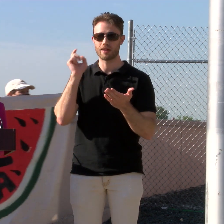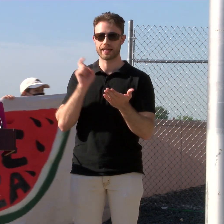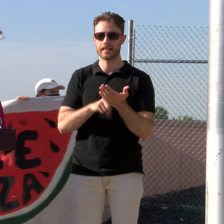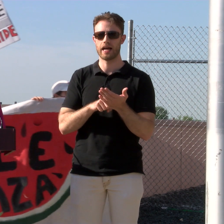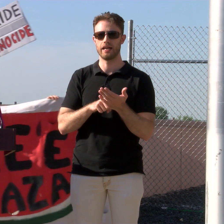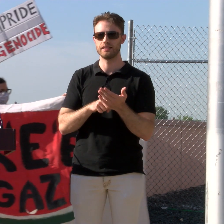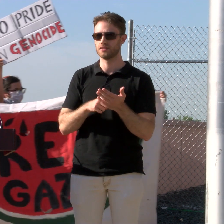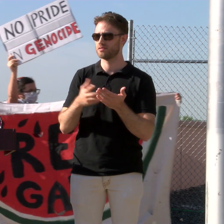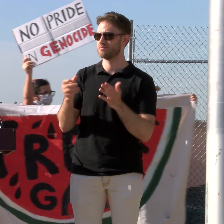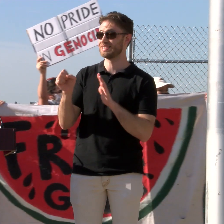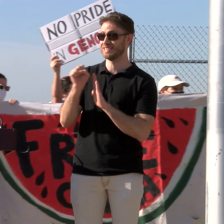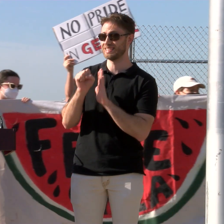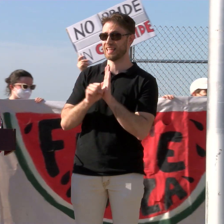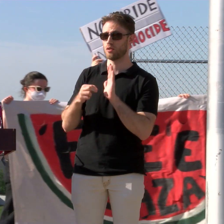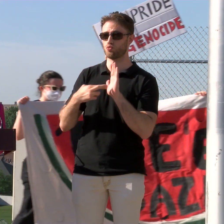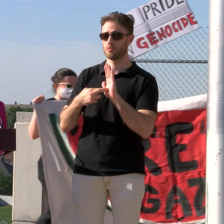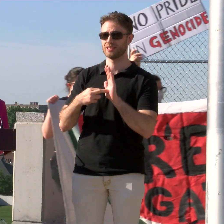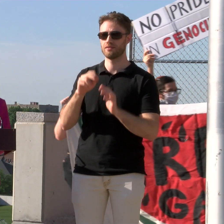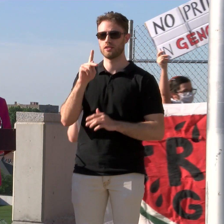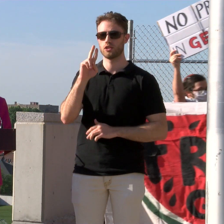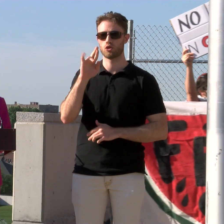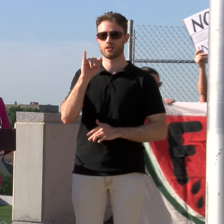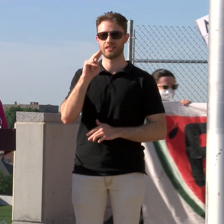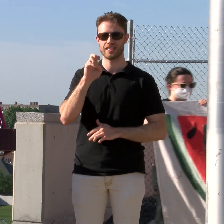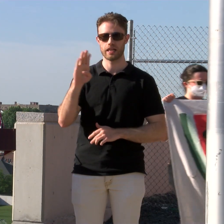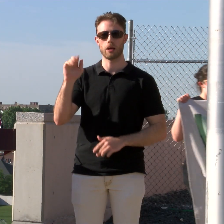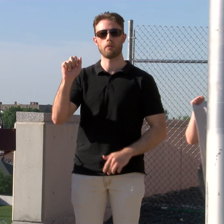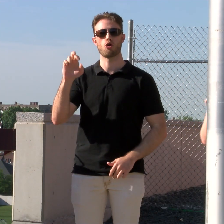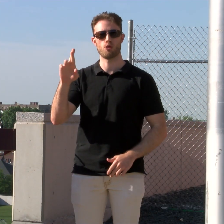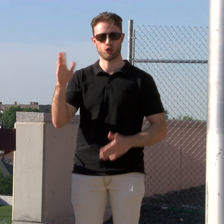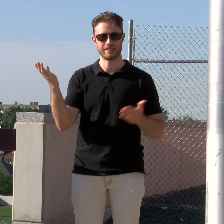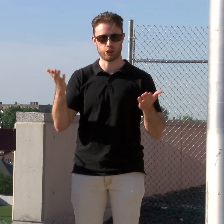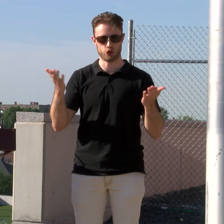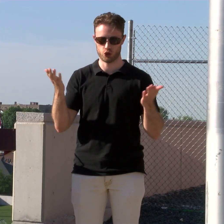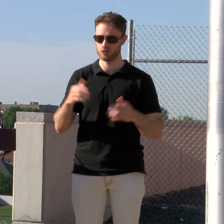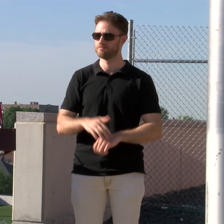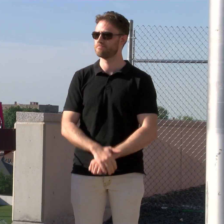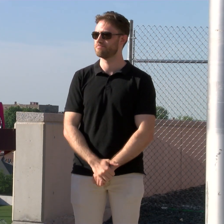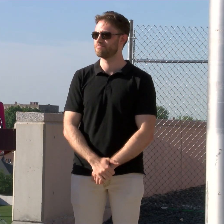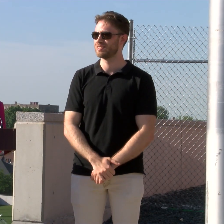that State Representative Christine Barber is here,